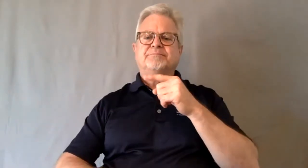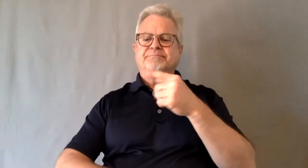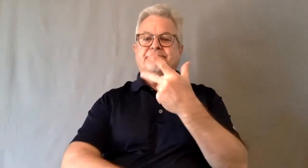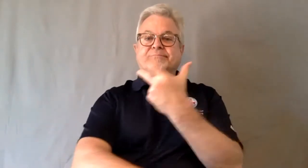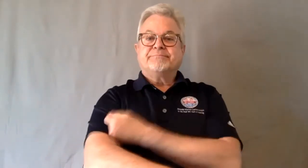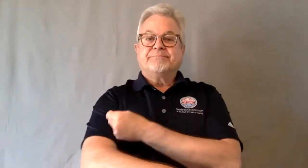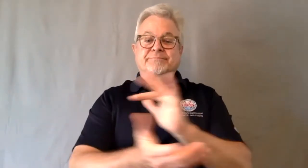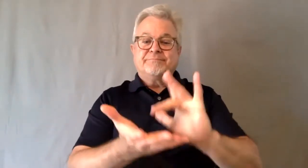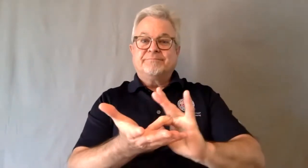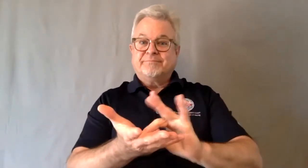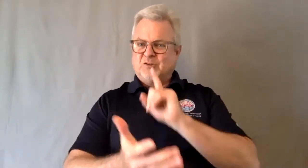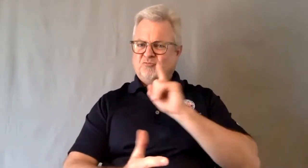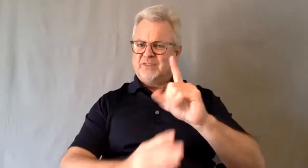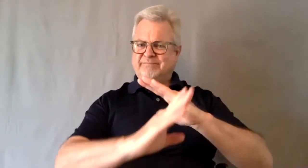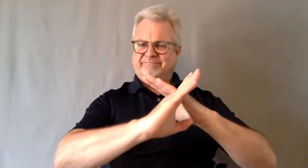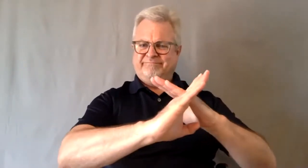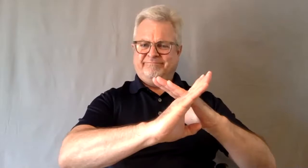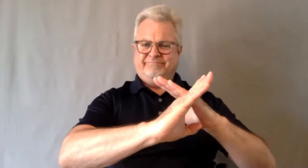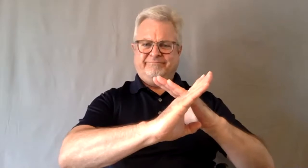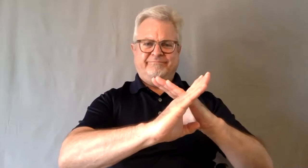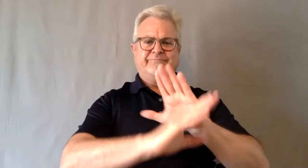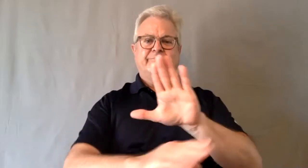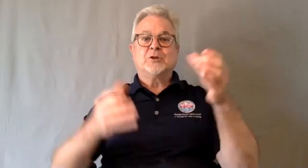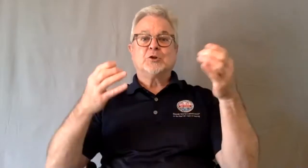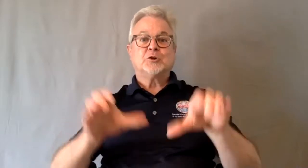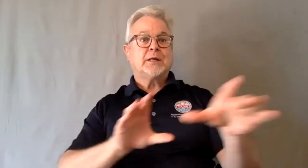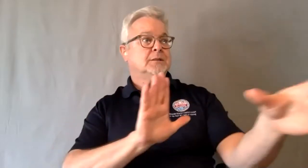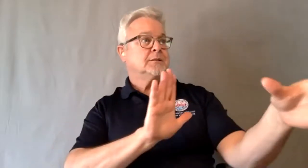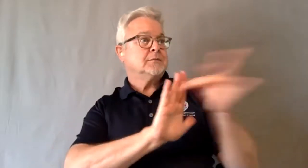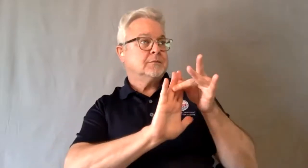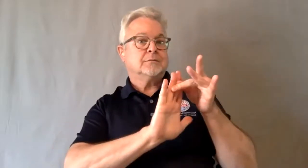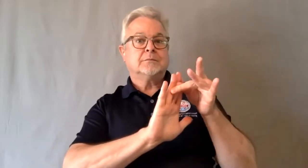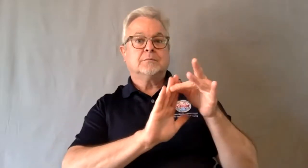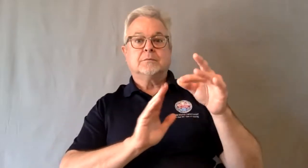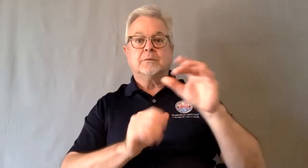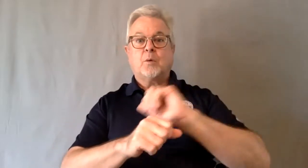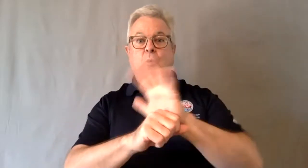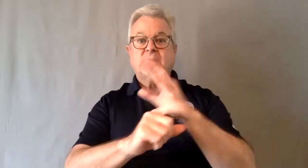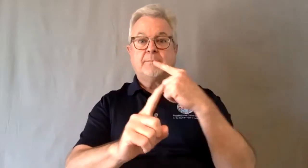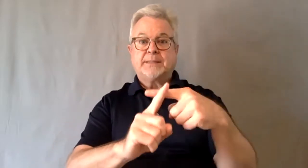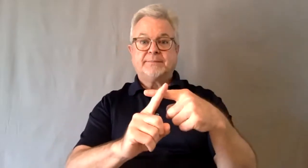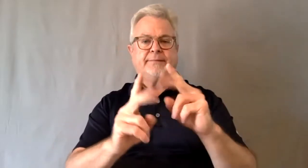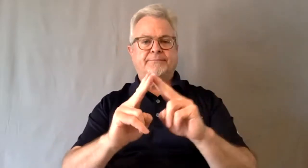them to no longer use a mask in most settings. The chances of